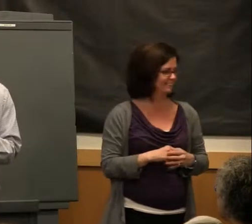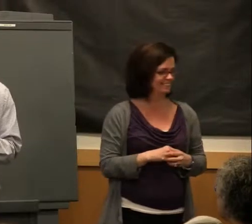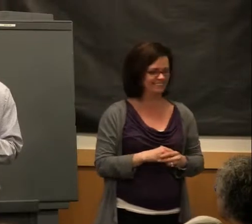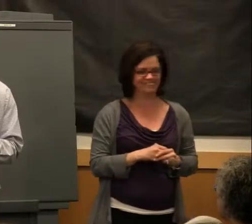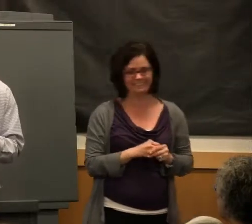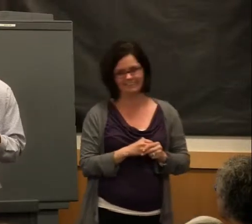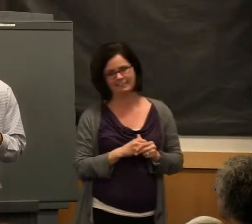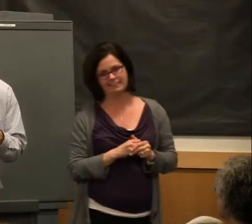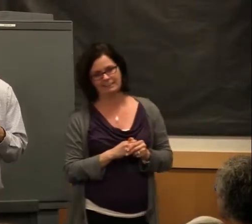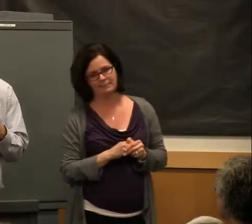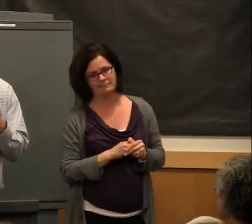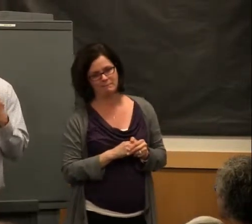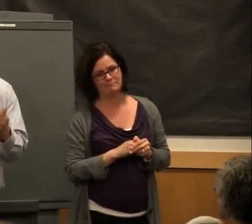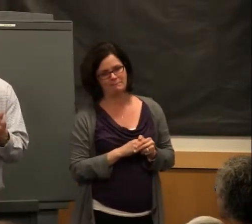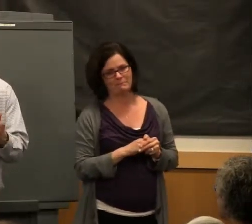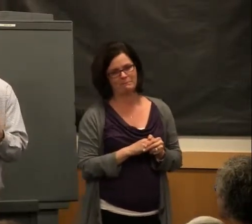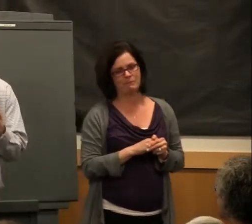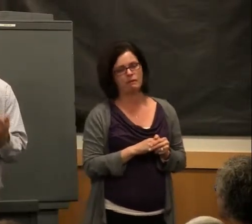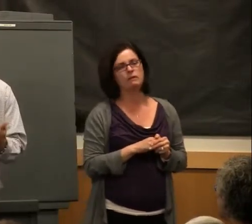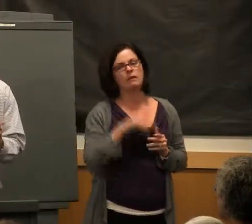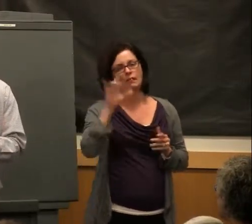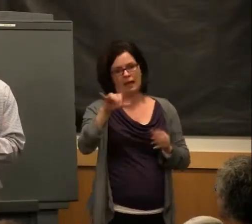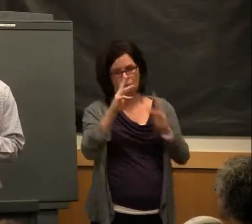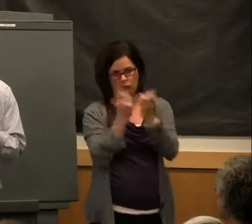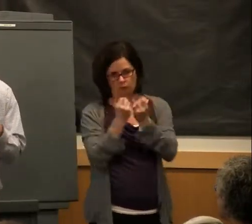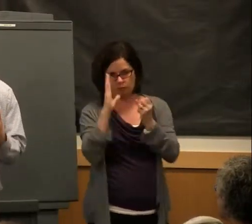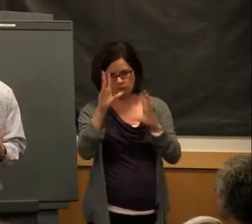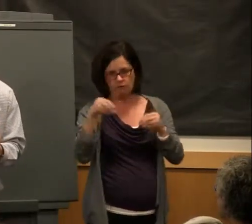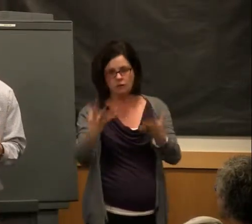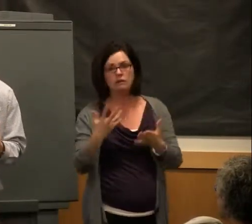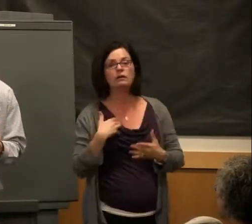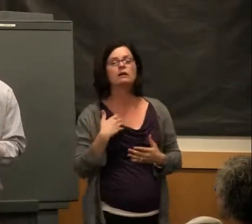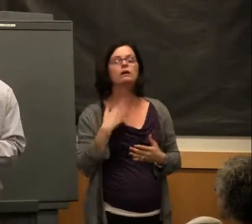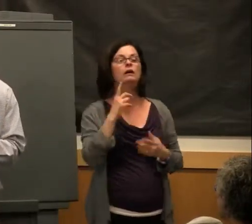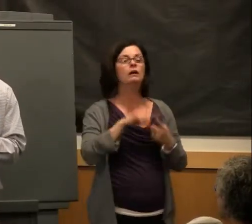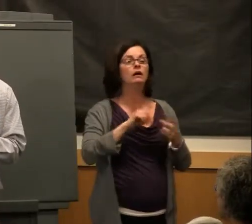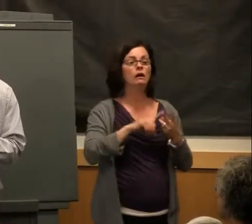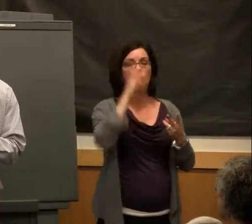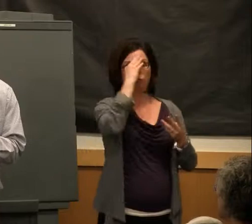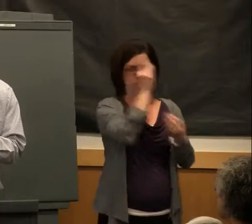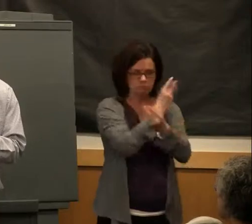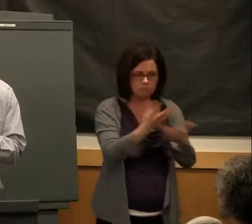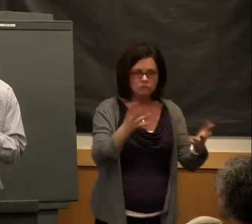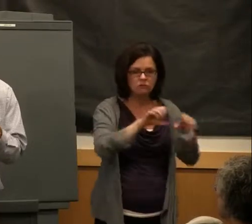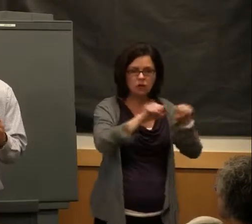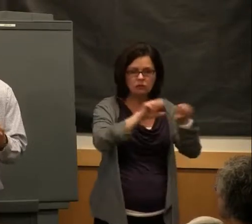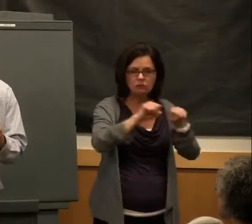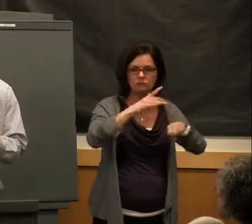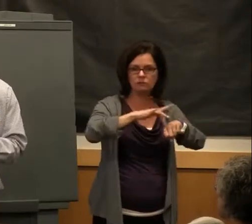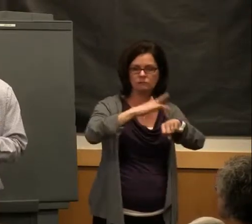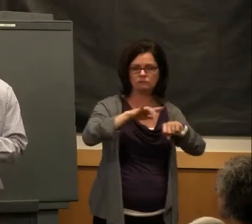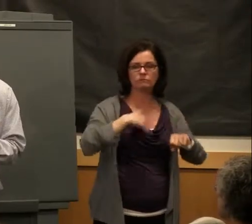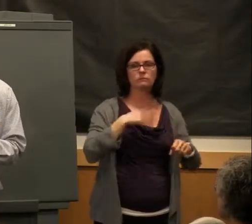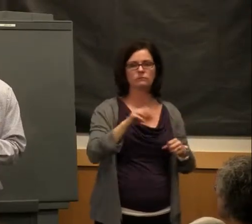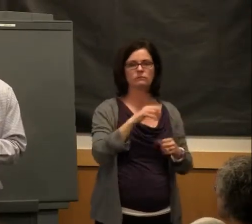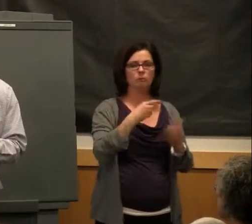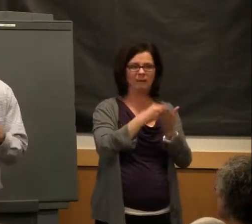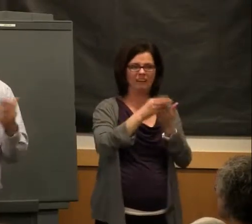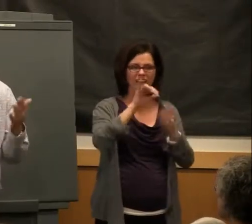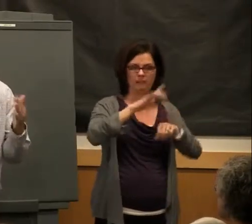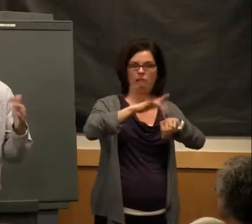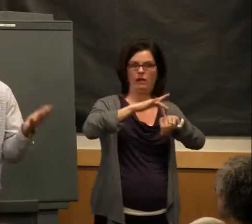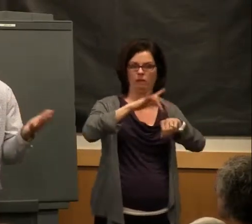And then also, in addition to that, making them aware of the scholarships that are out there, that, you know, the other monies that are out